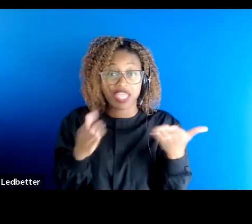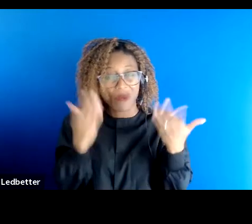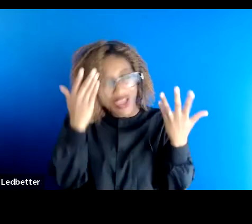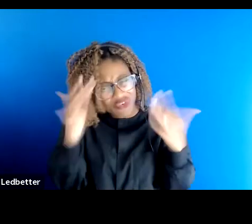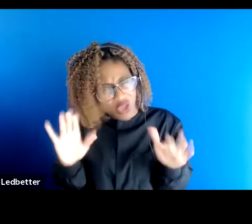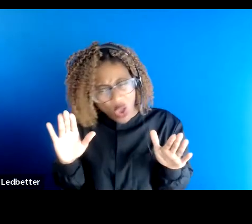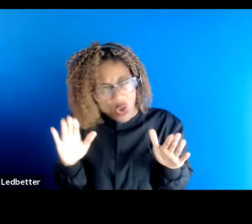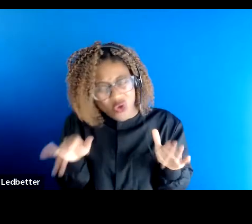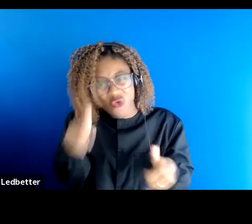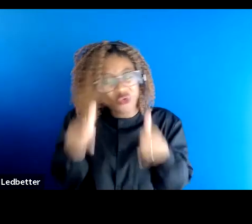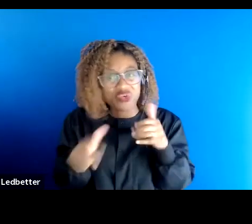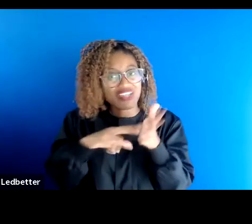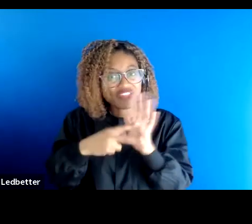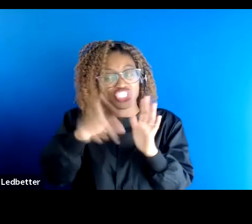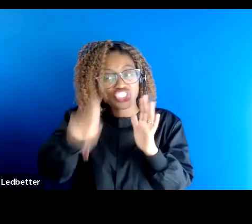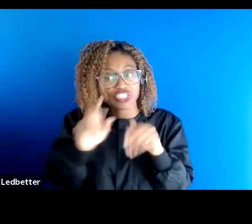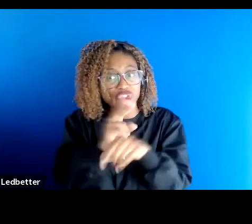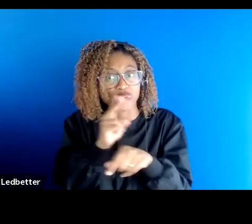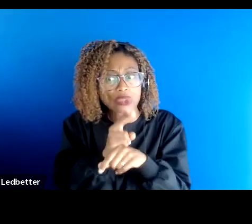the definitions they're supposed to use.